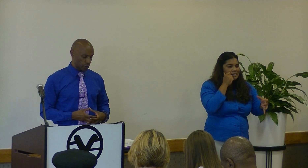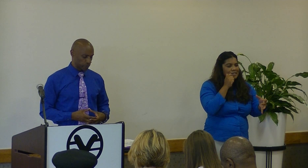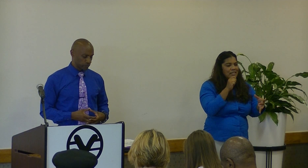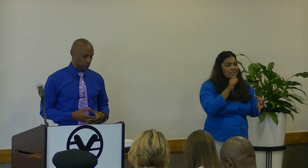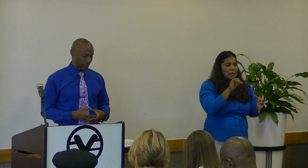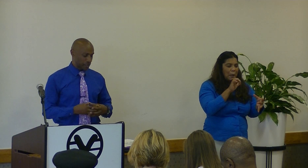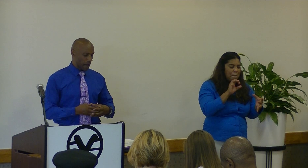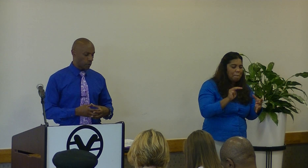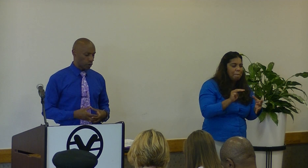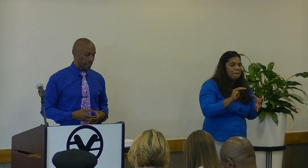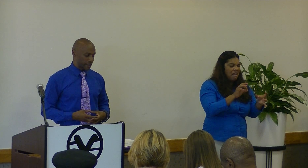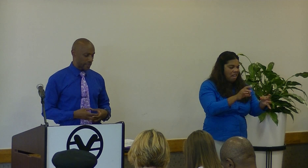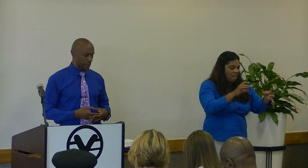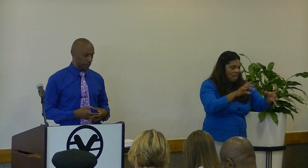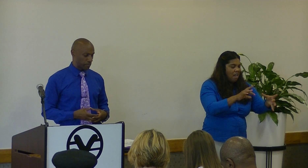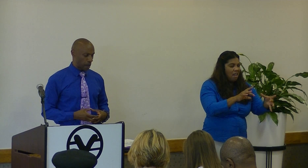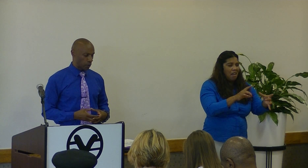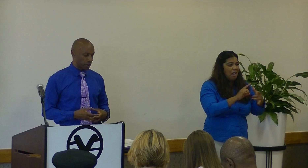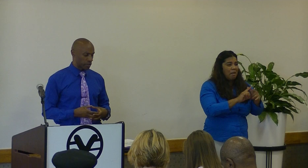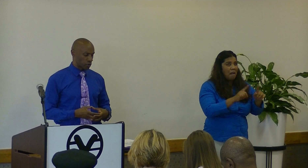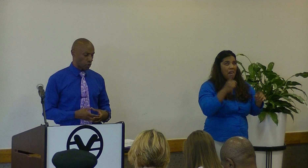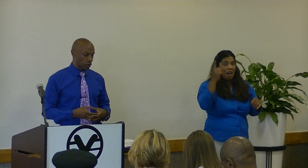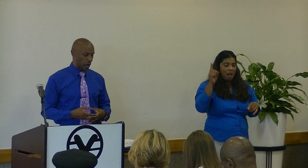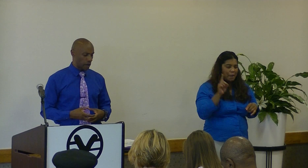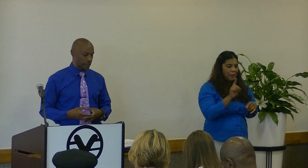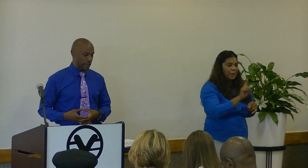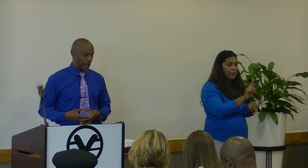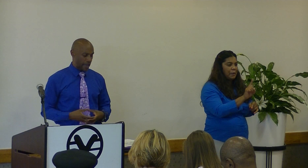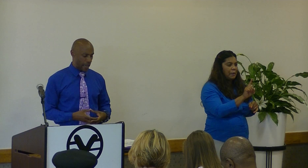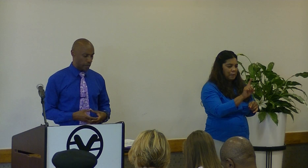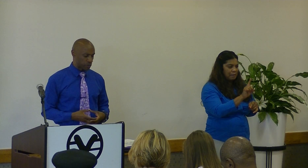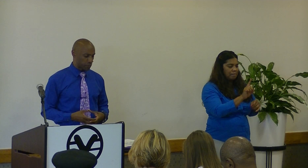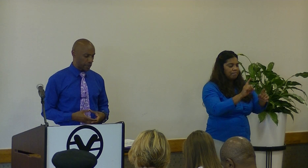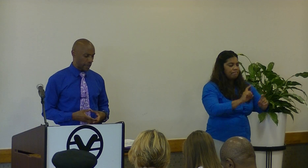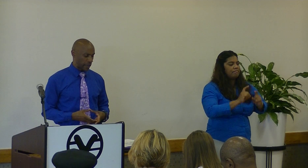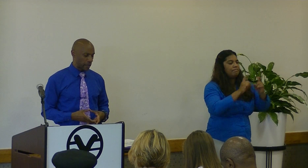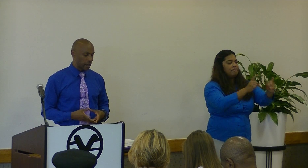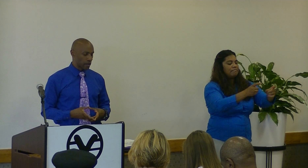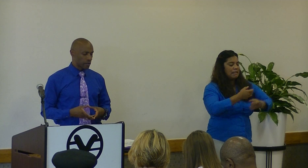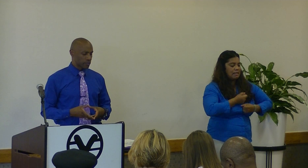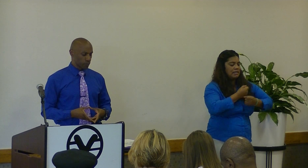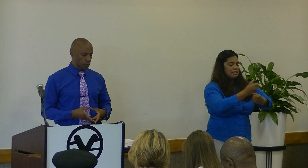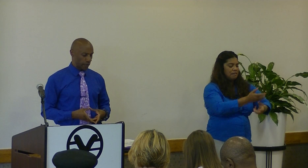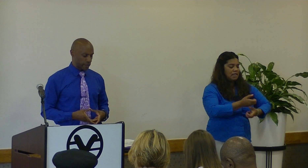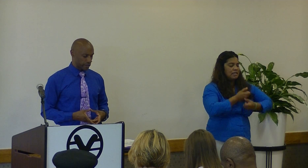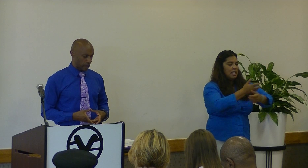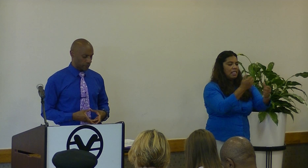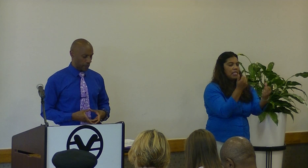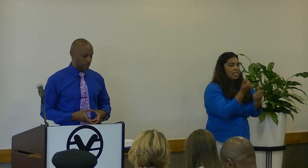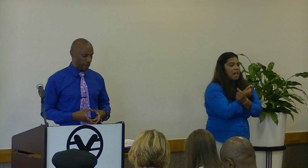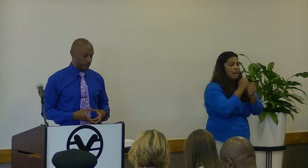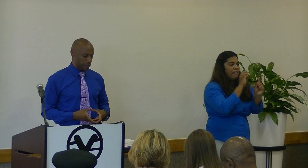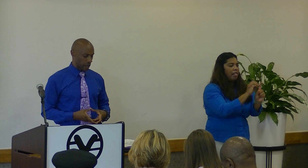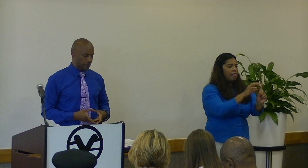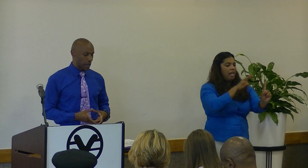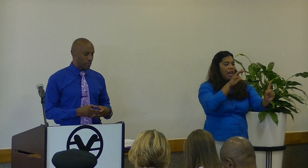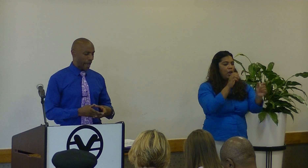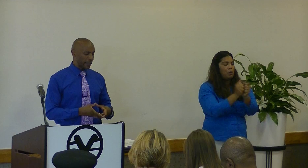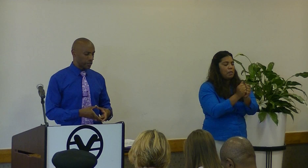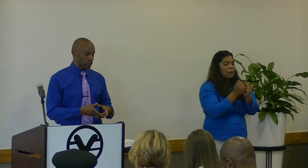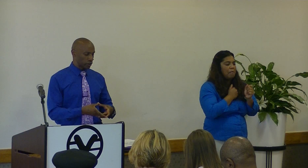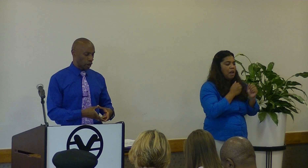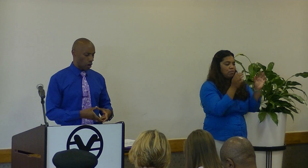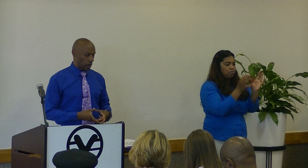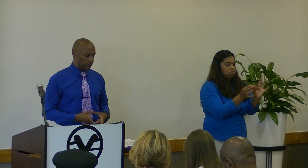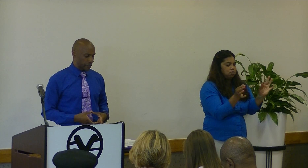my word. Because my word is not simply my word, it is the word of the I am, speaking through itself, about itself,